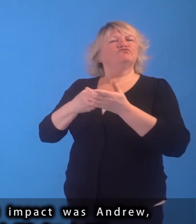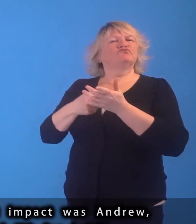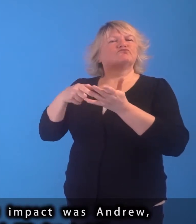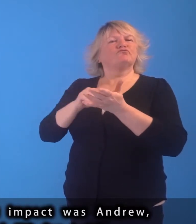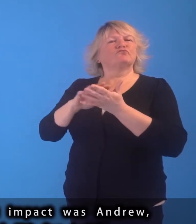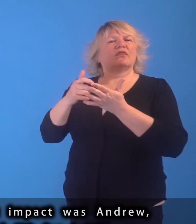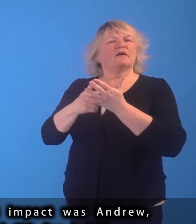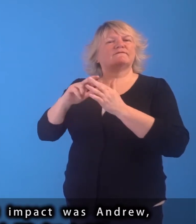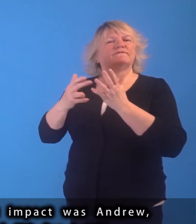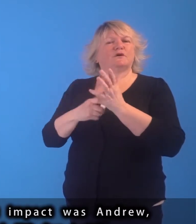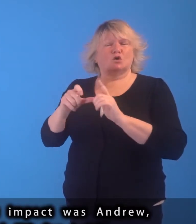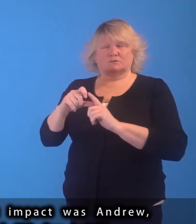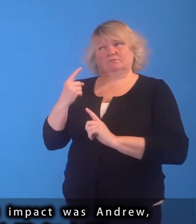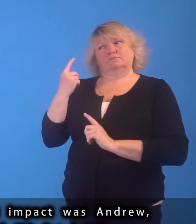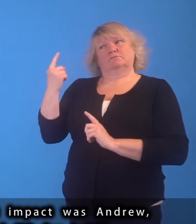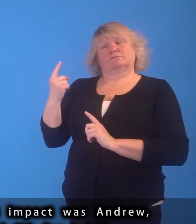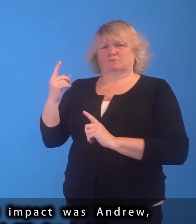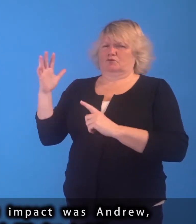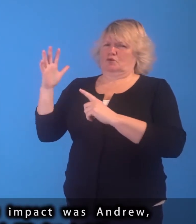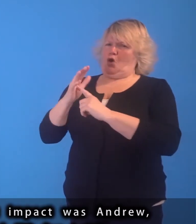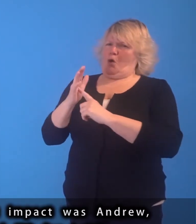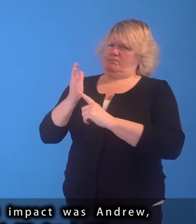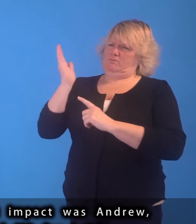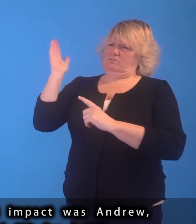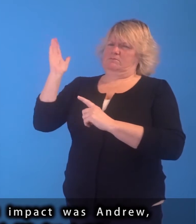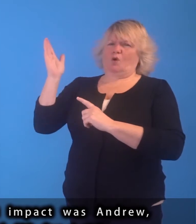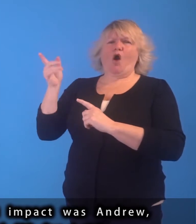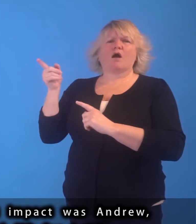advocate and MP for Leith.